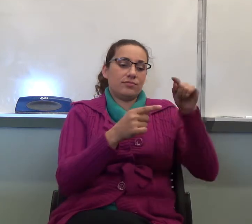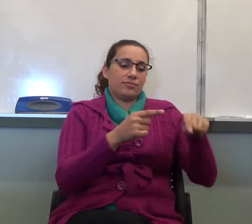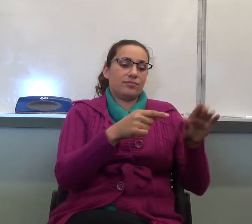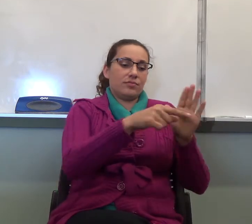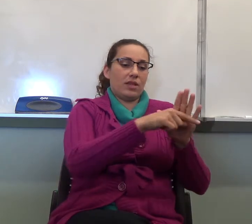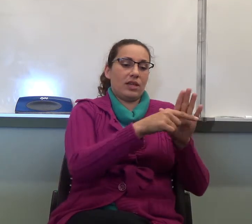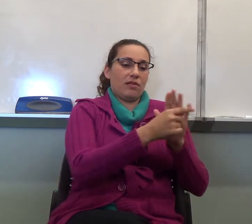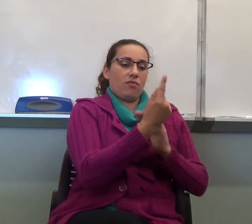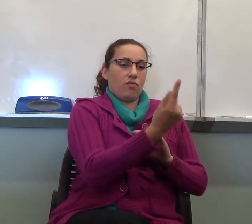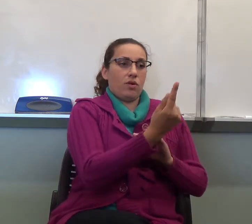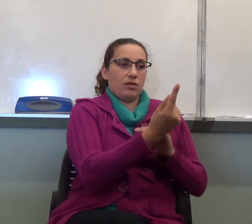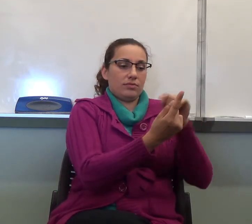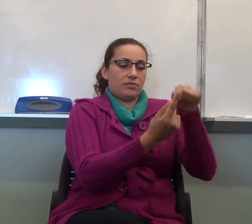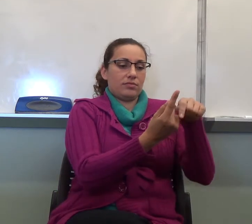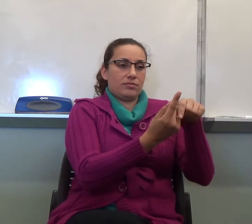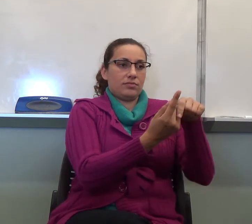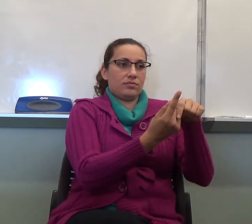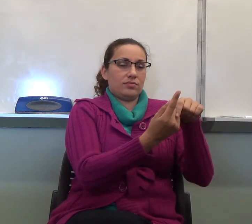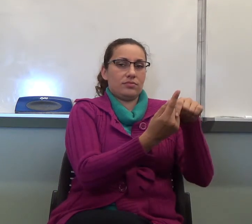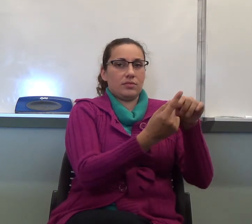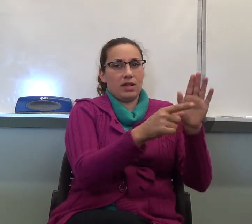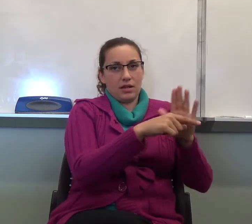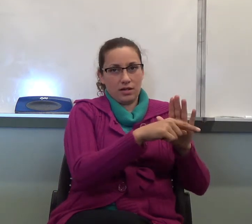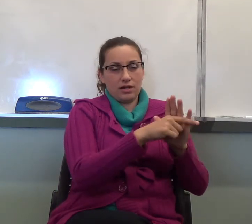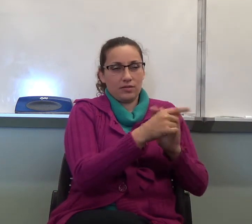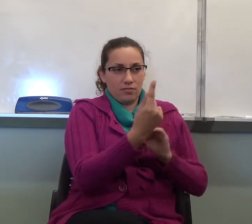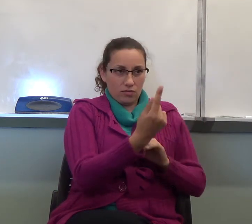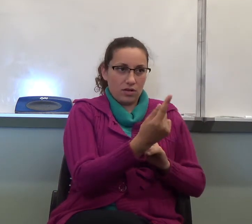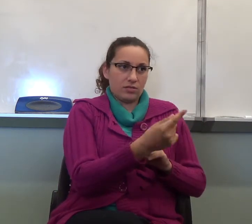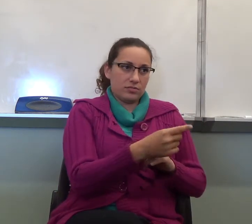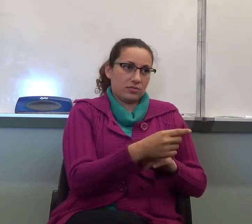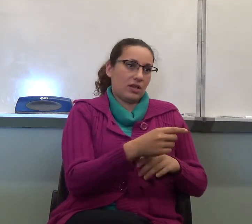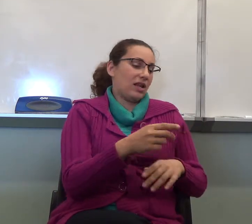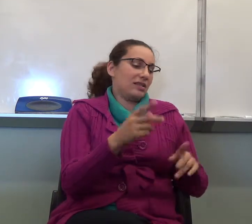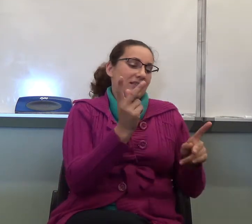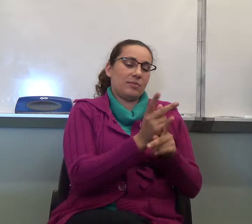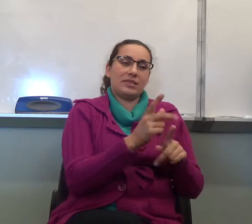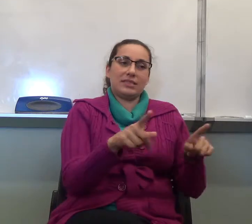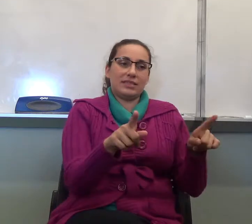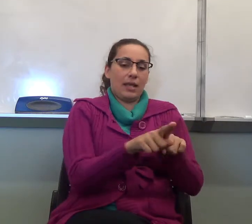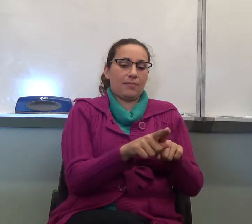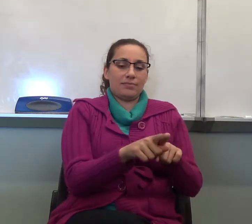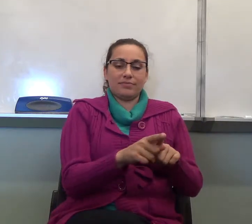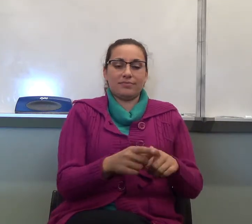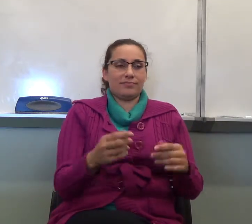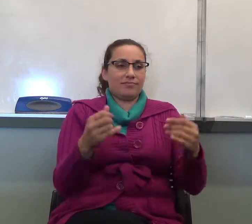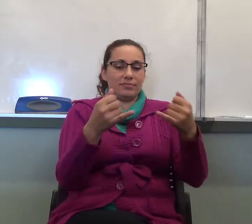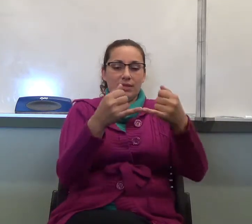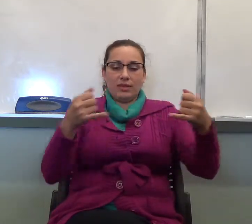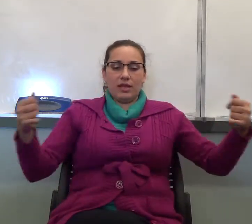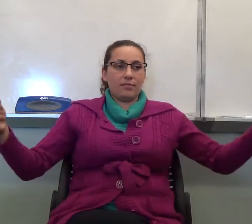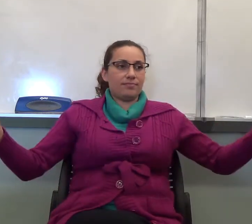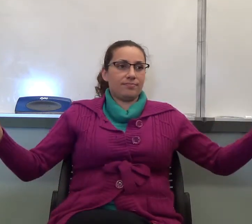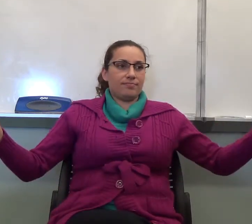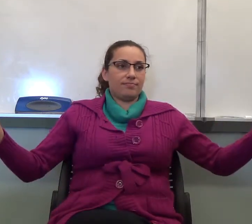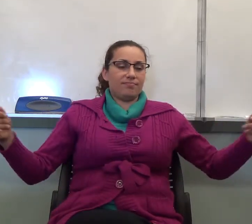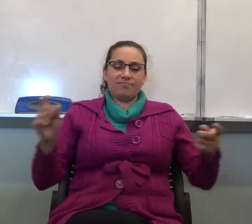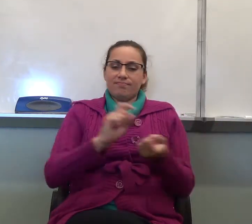0, -1, and I'm going to keep the same scale as I have over here. In other words, I don't change the